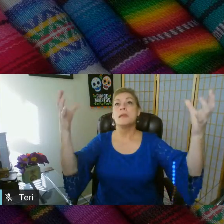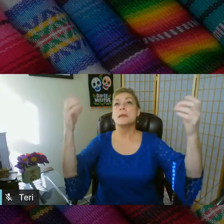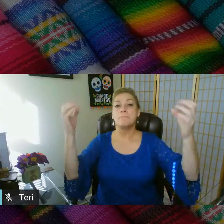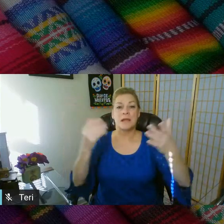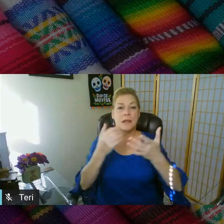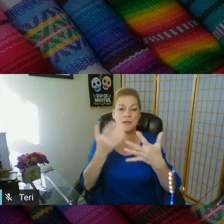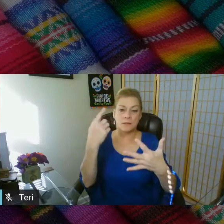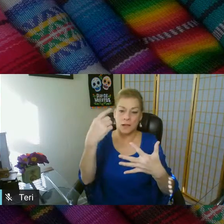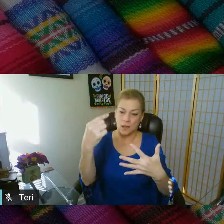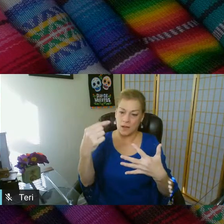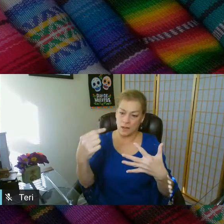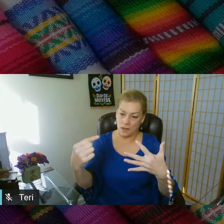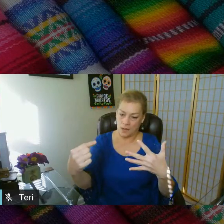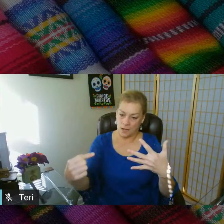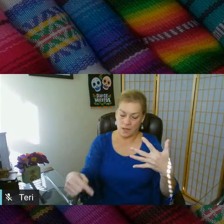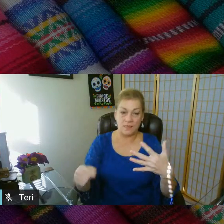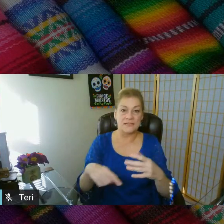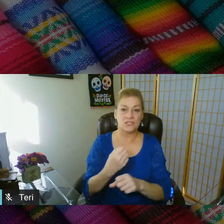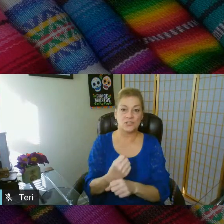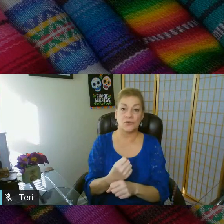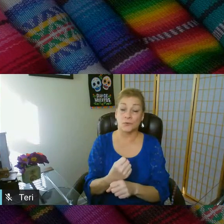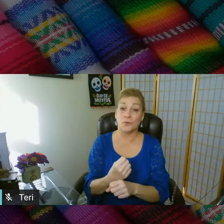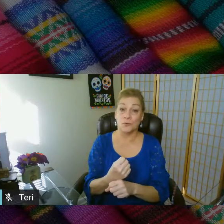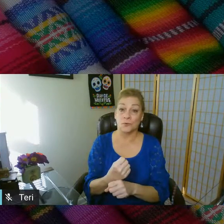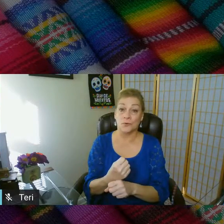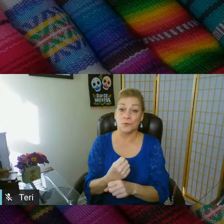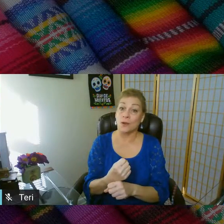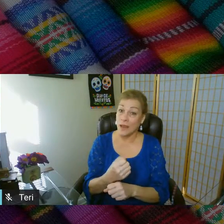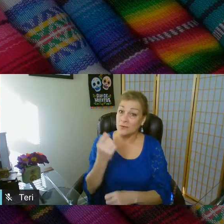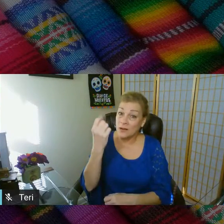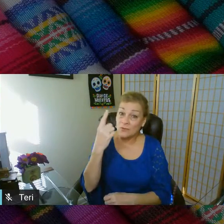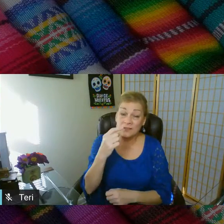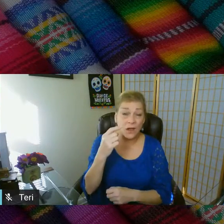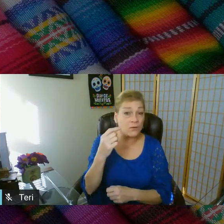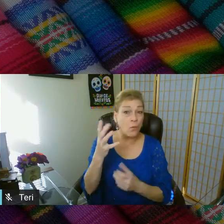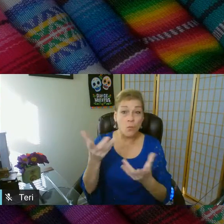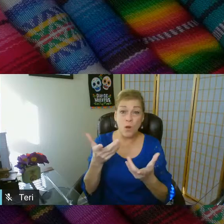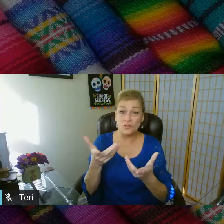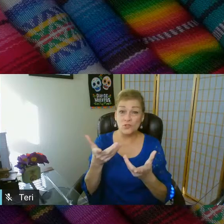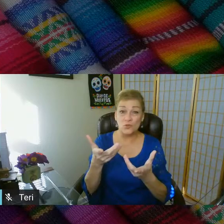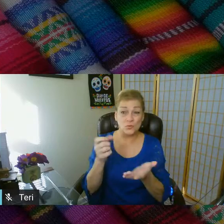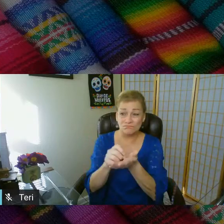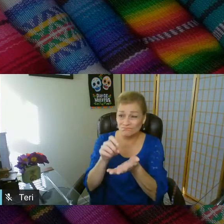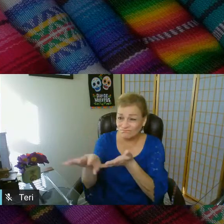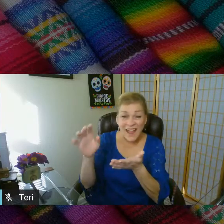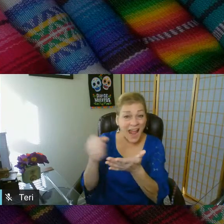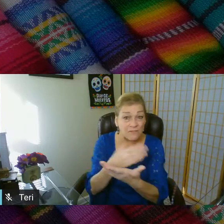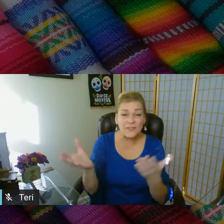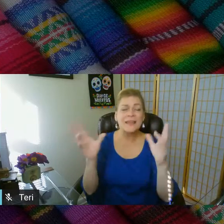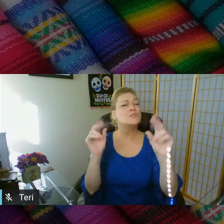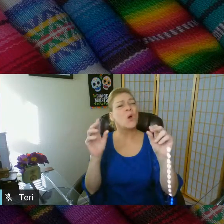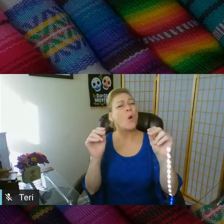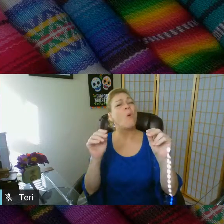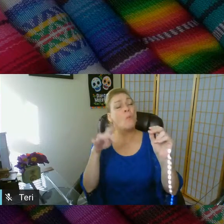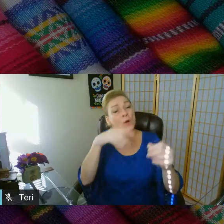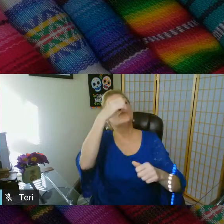year. And we don't want to throw the baby out with the bathwater. We want to remember. We want to call forth all of the strength and